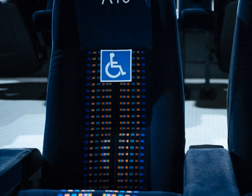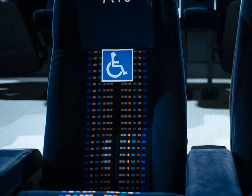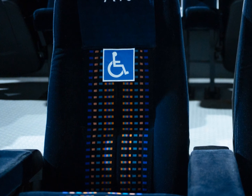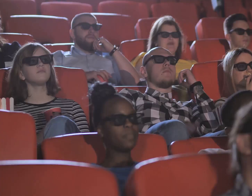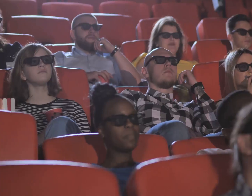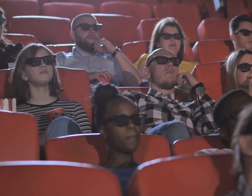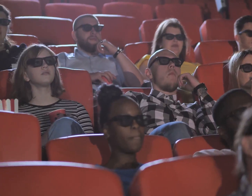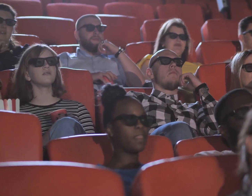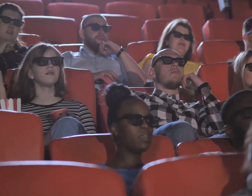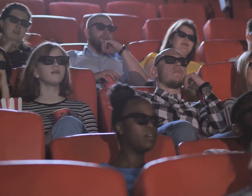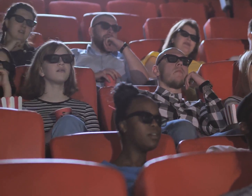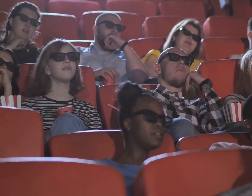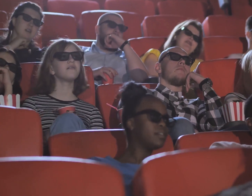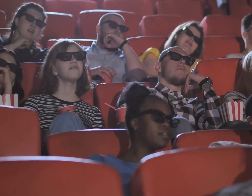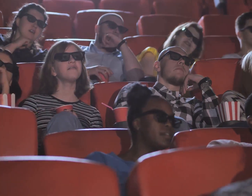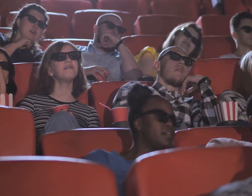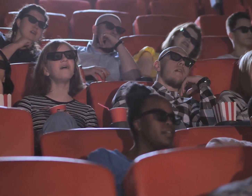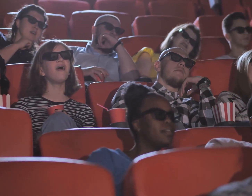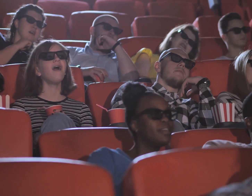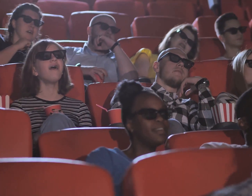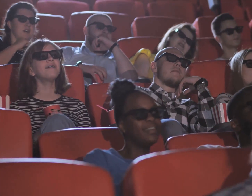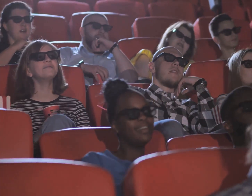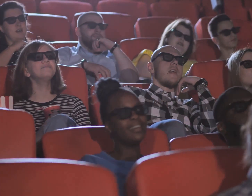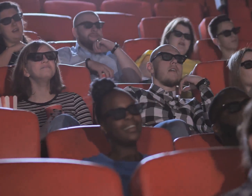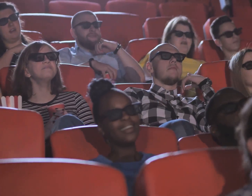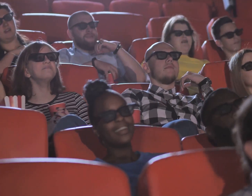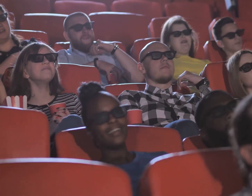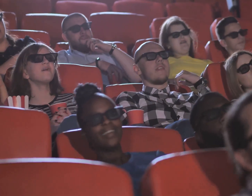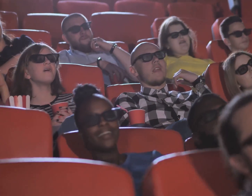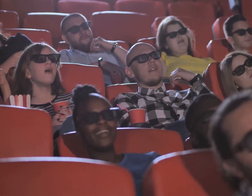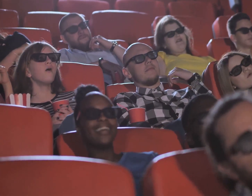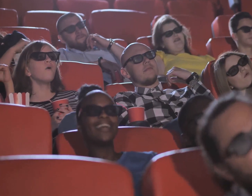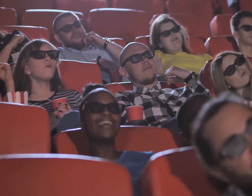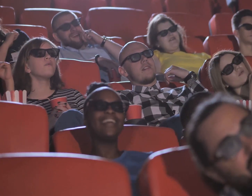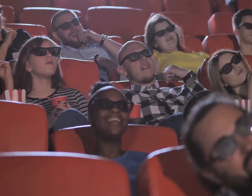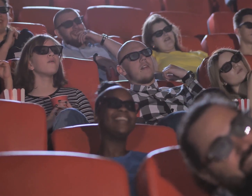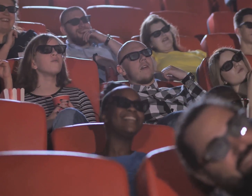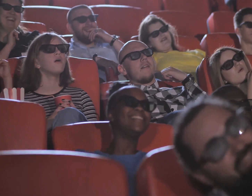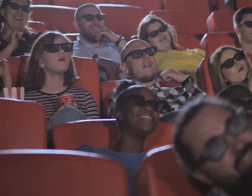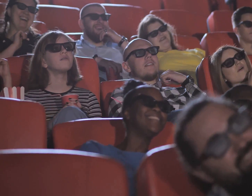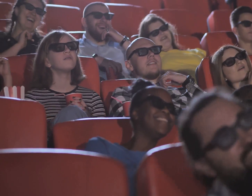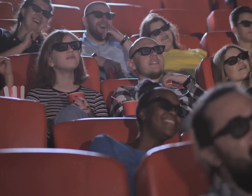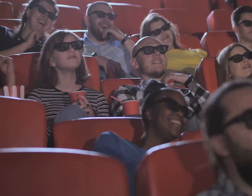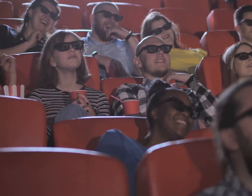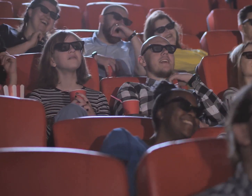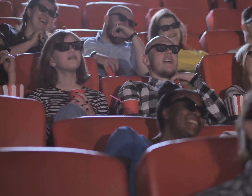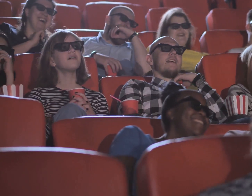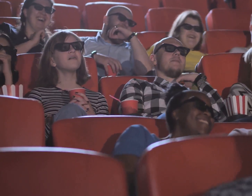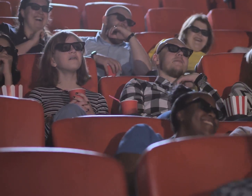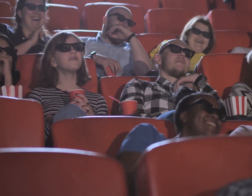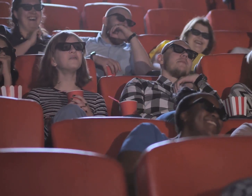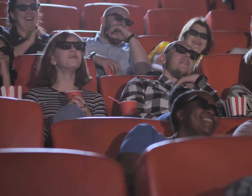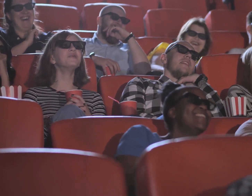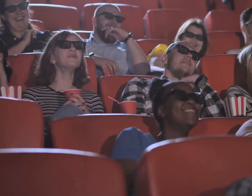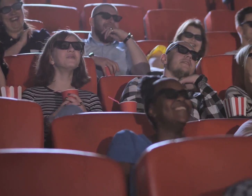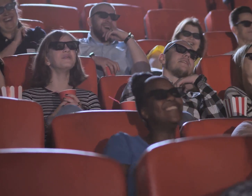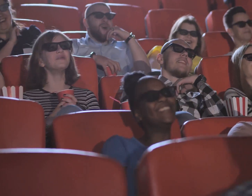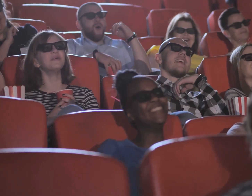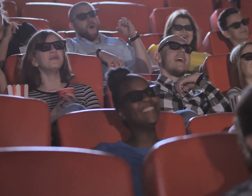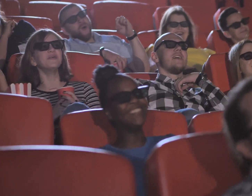afterthought, they are a critical part of the viewing experience, opening the door to a more inclusive cinematic world. Consider this, in